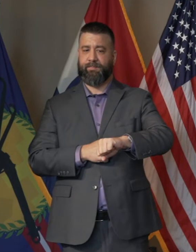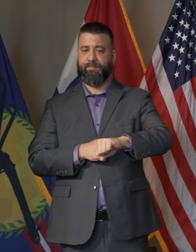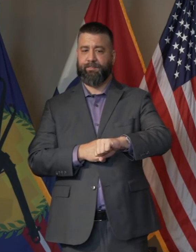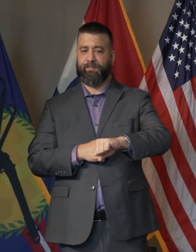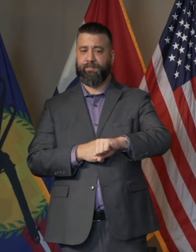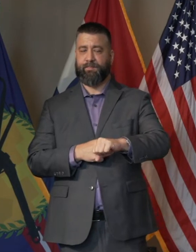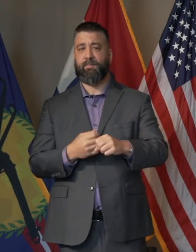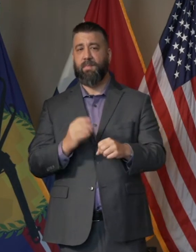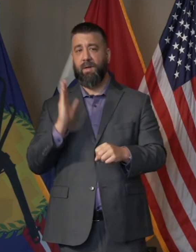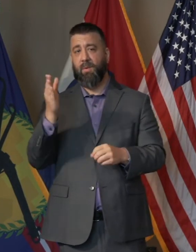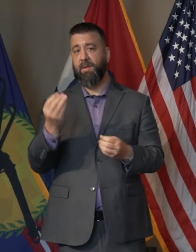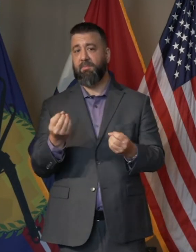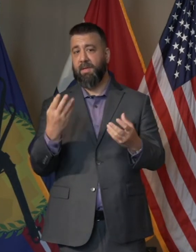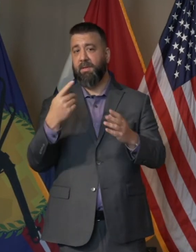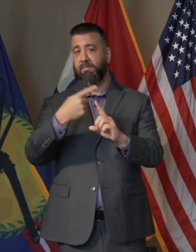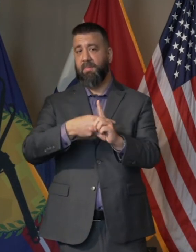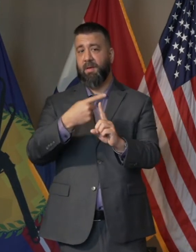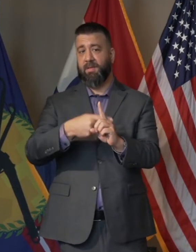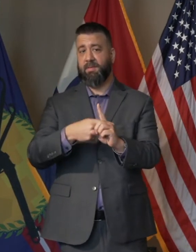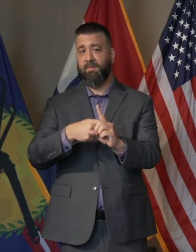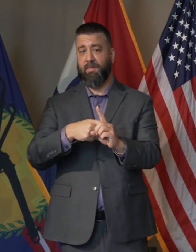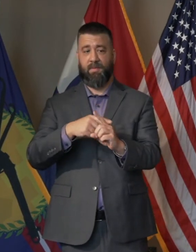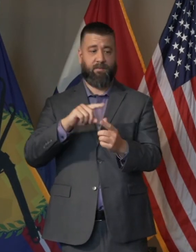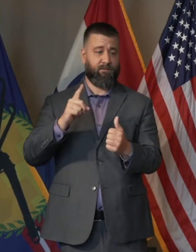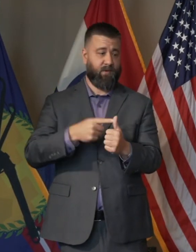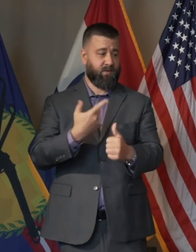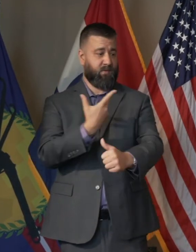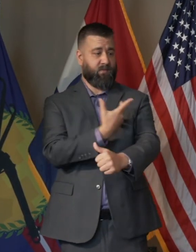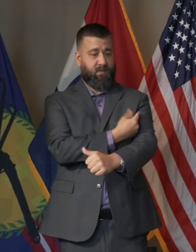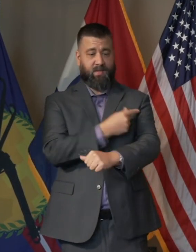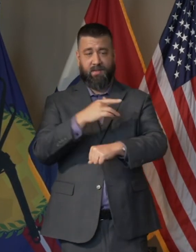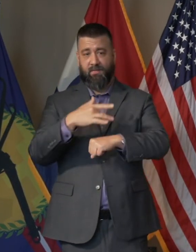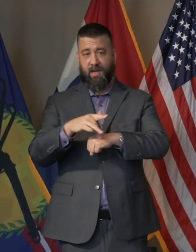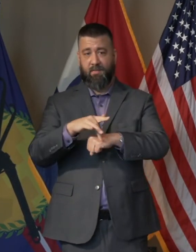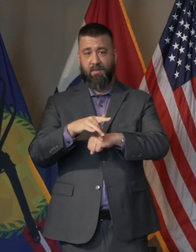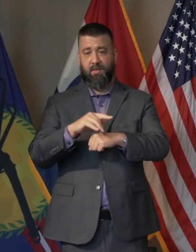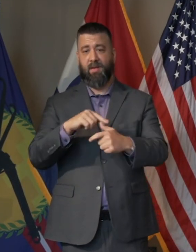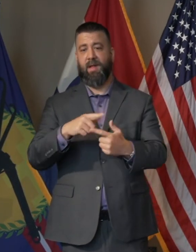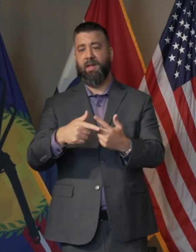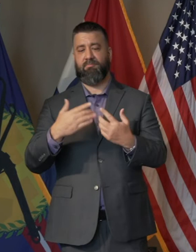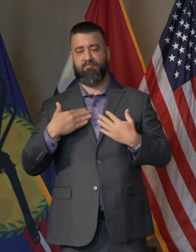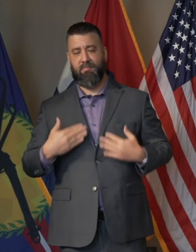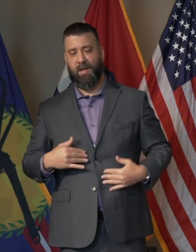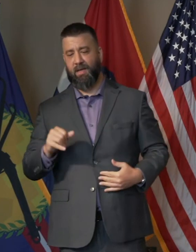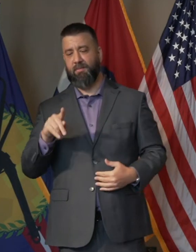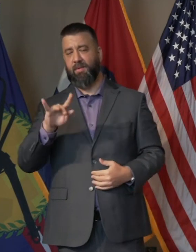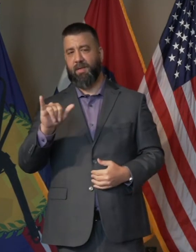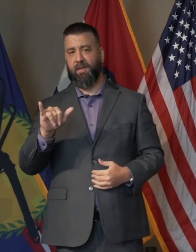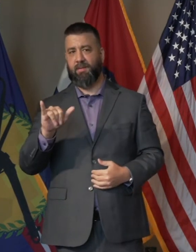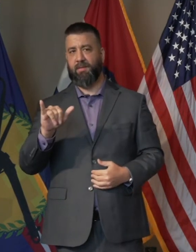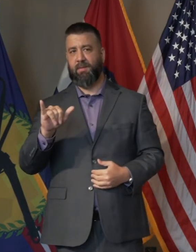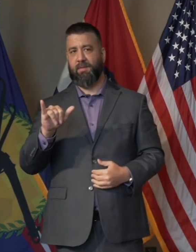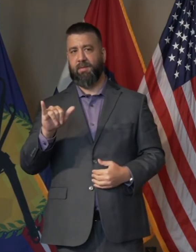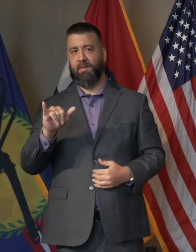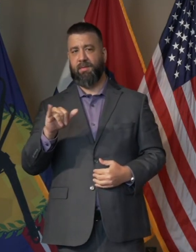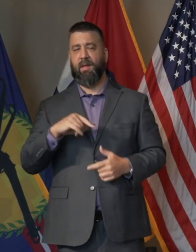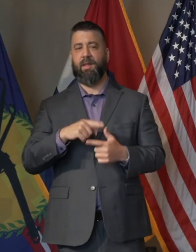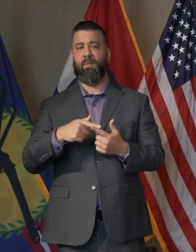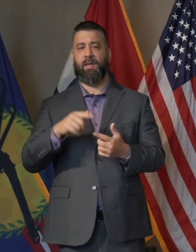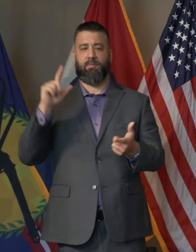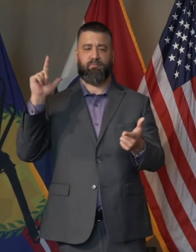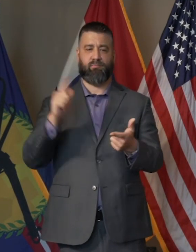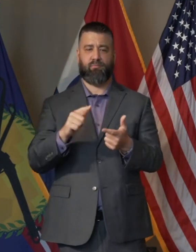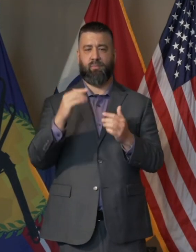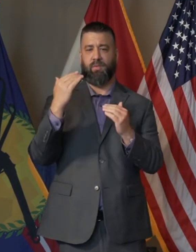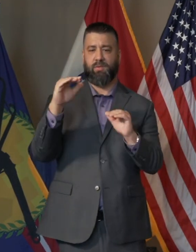becomes available to when we have immunity and we can relax our activities and our restrictions and our masking.